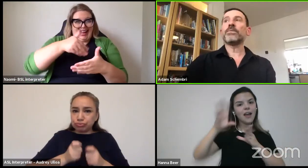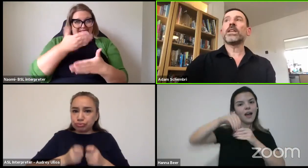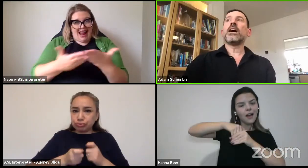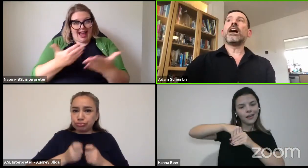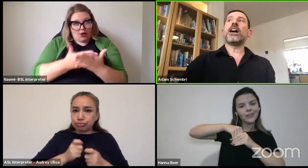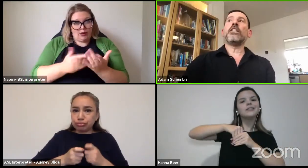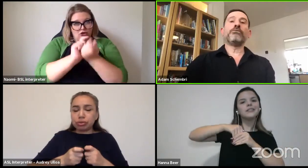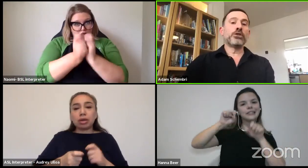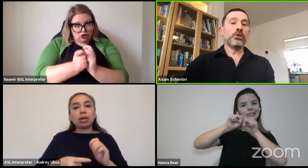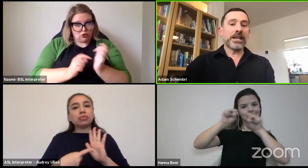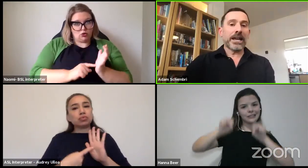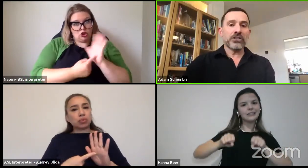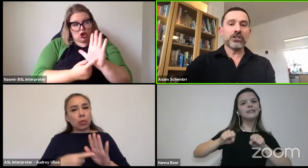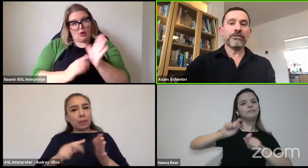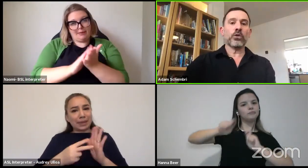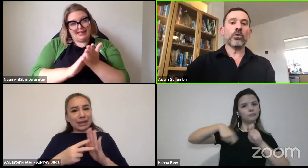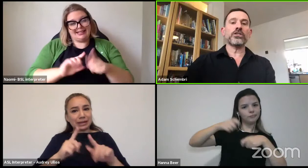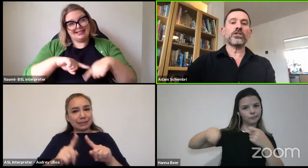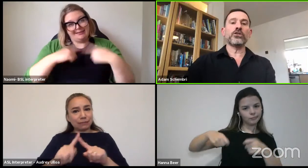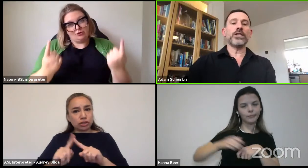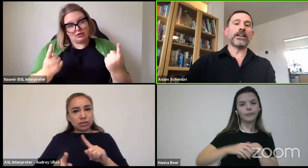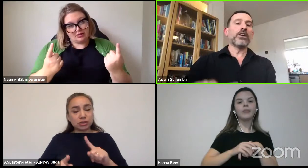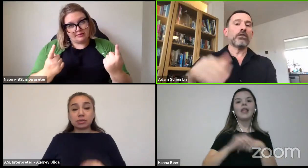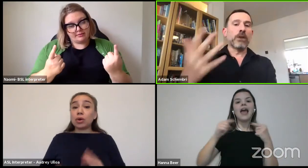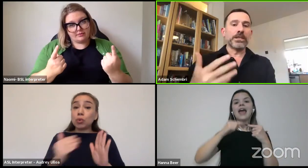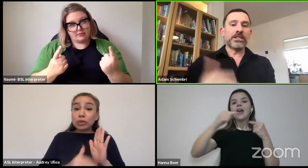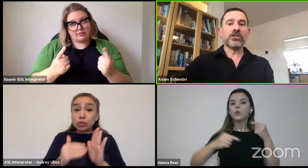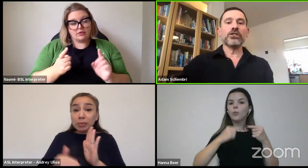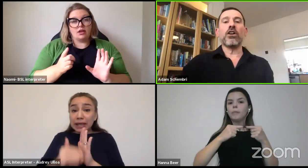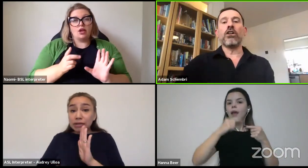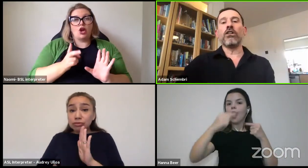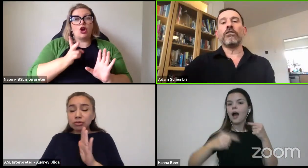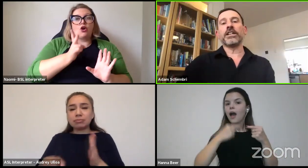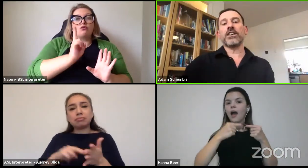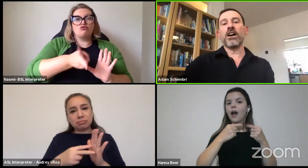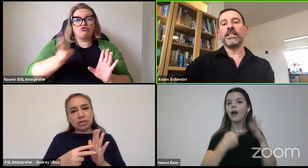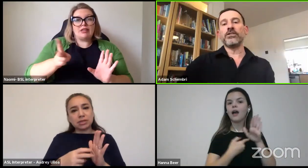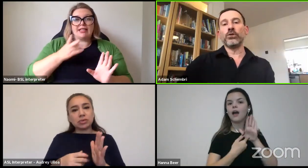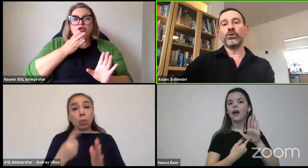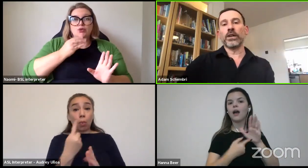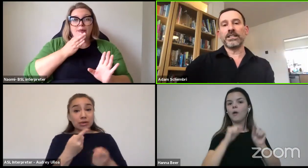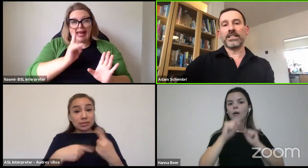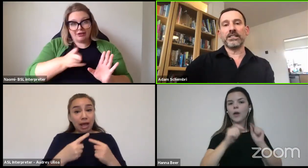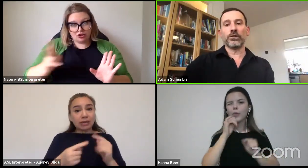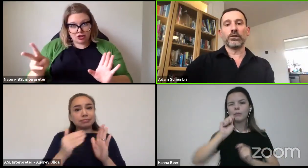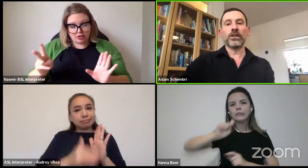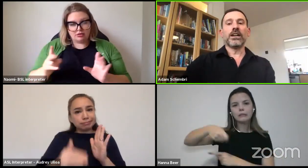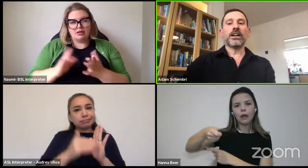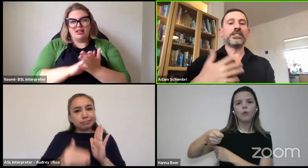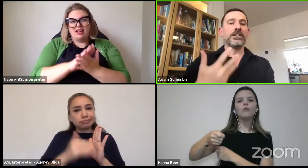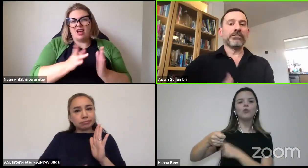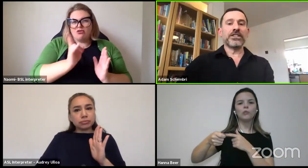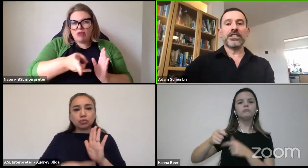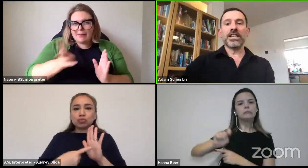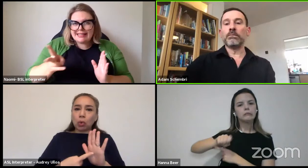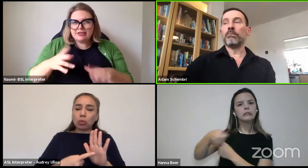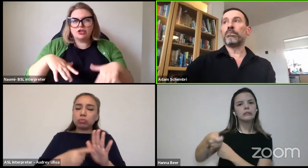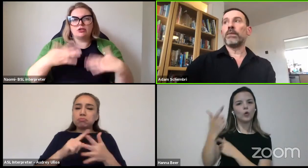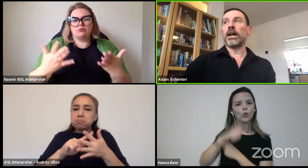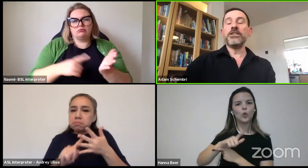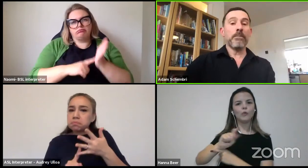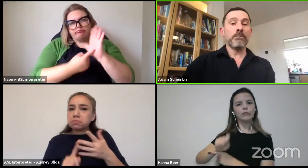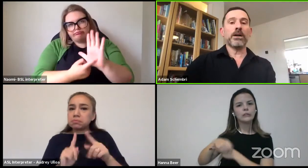meaning. The reduplication, of course, you get repetition of a sign to signal differences